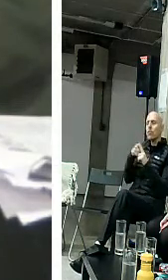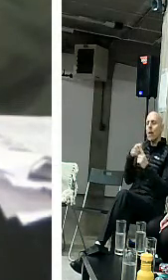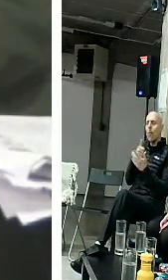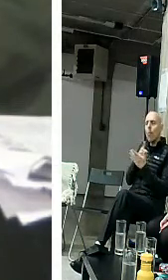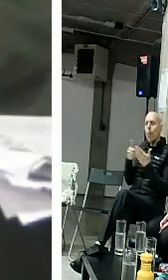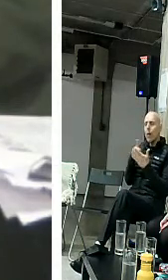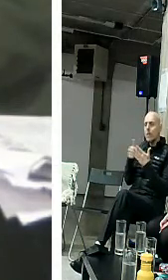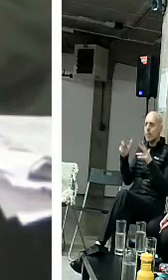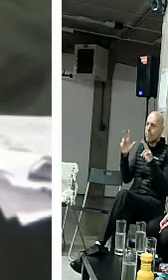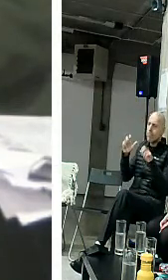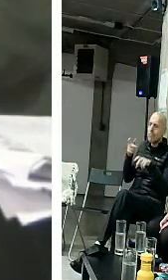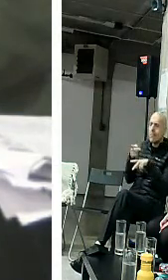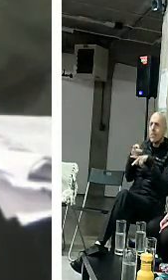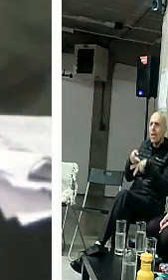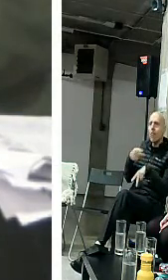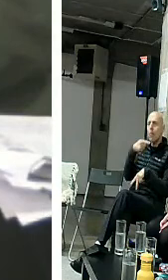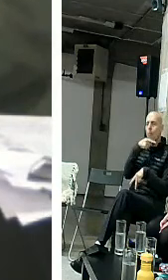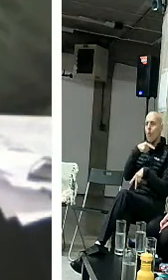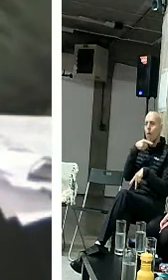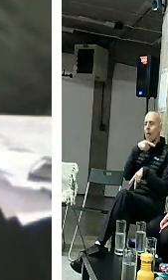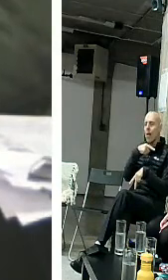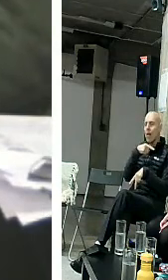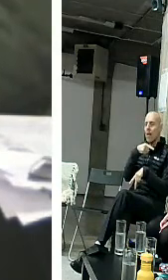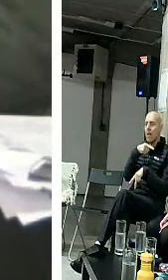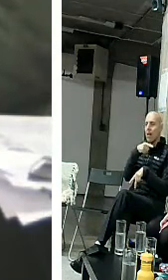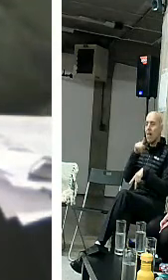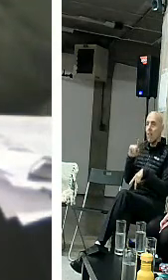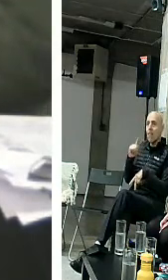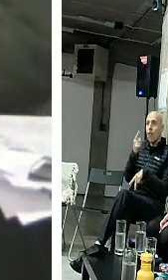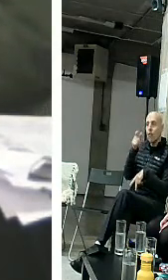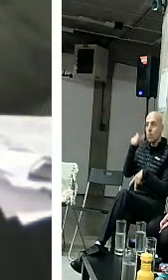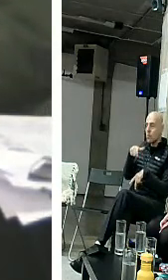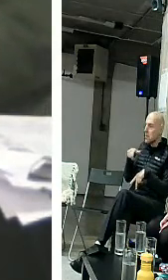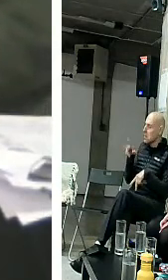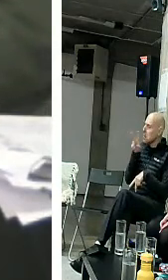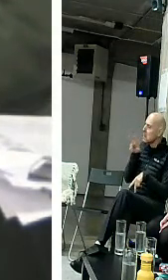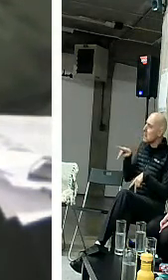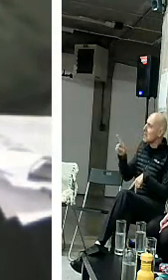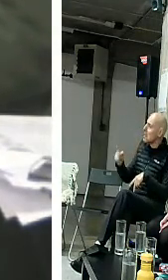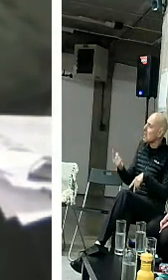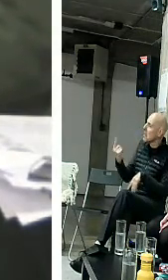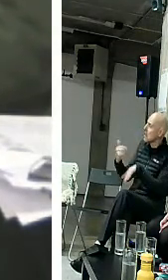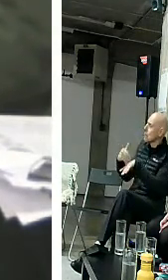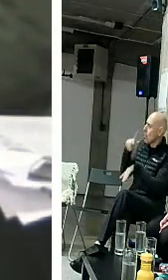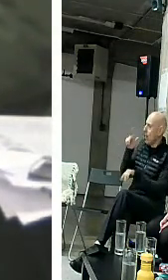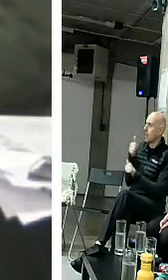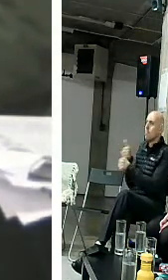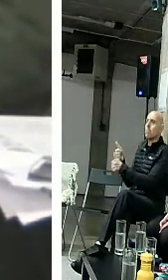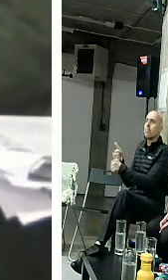boy, being the first person to back someone up if they got in trouble.